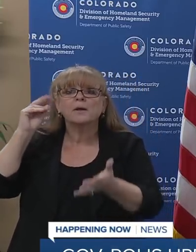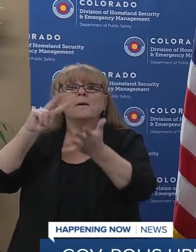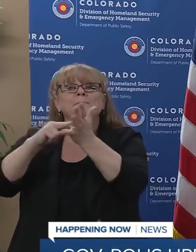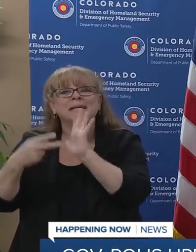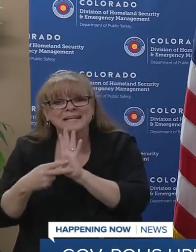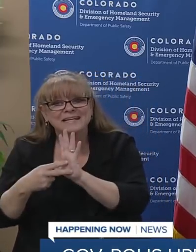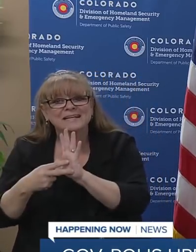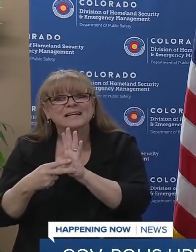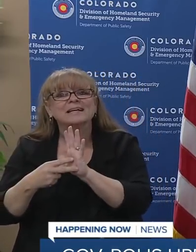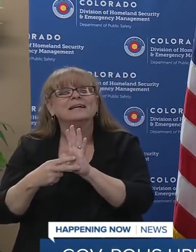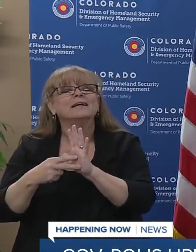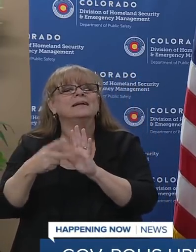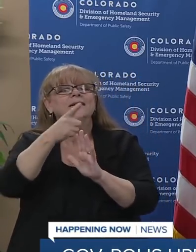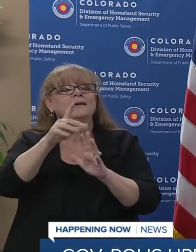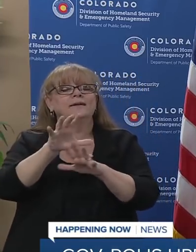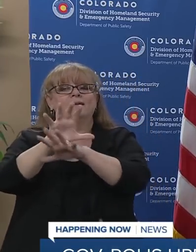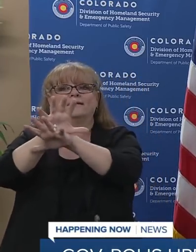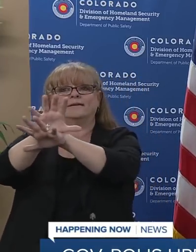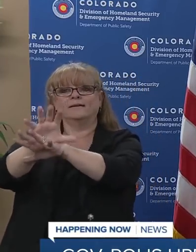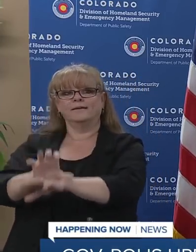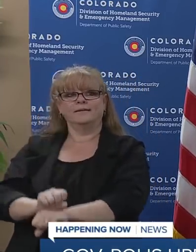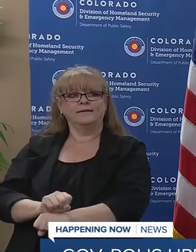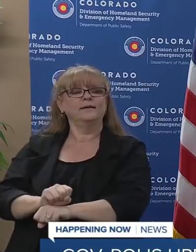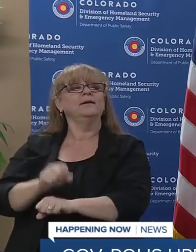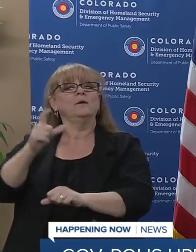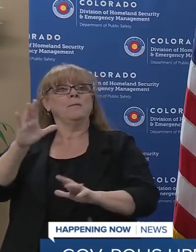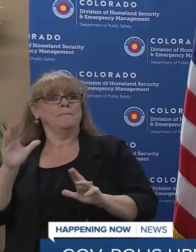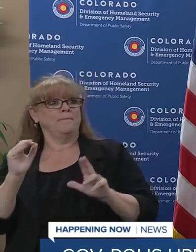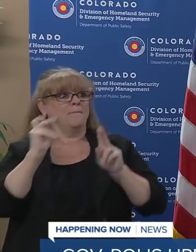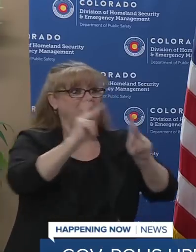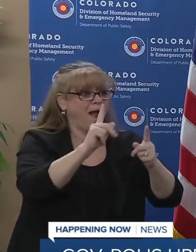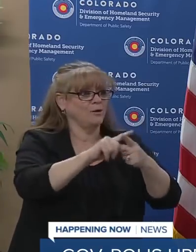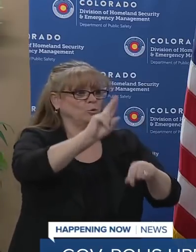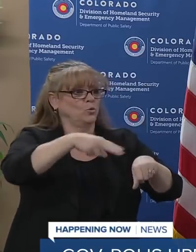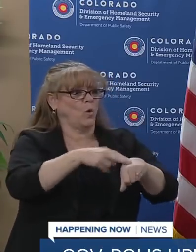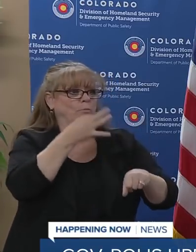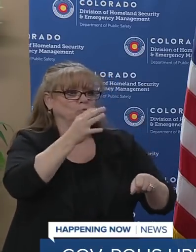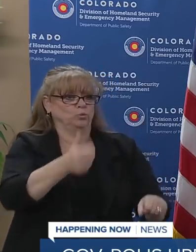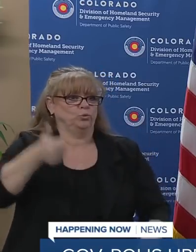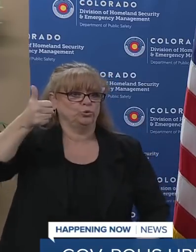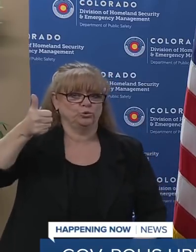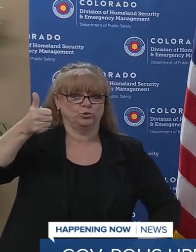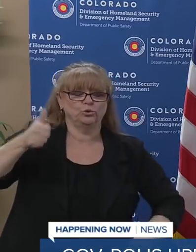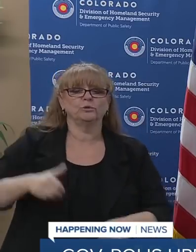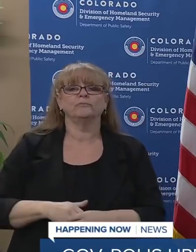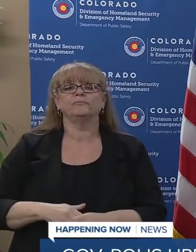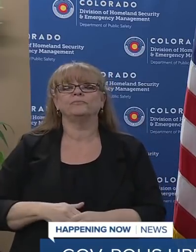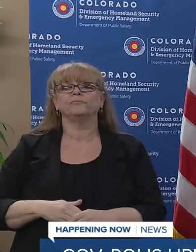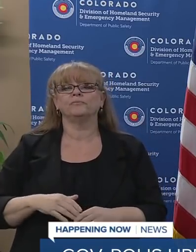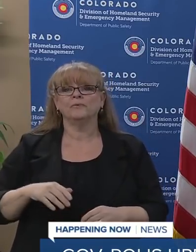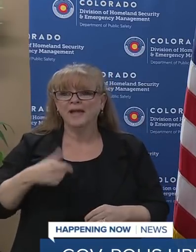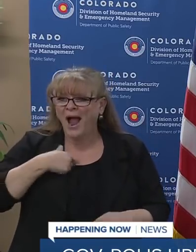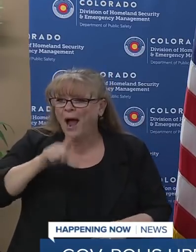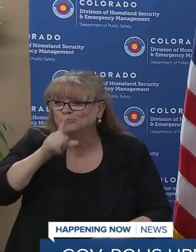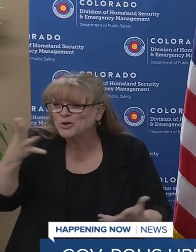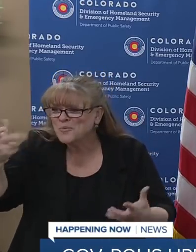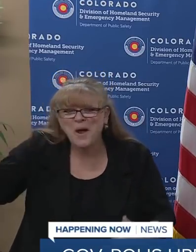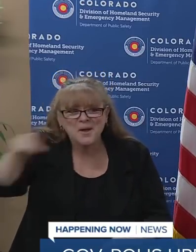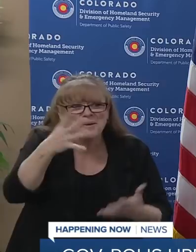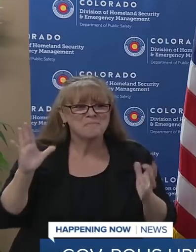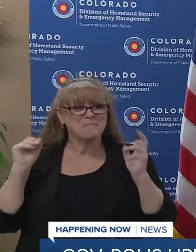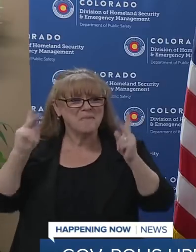to normalcy in our state, which we are all incredibly eager to get back to. First, some of the steps we're taking at the state level to ease that immediate